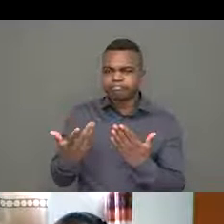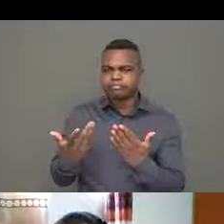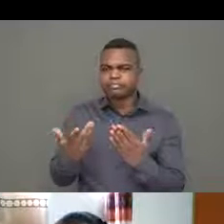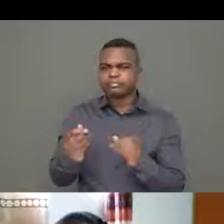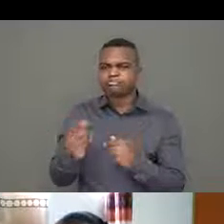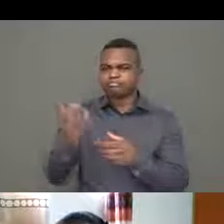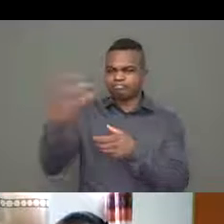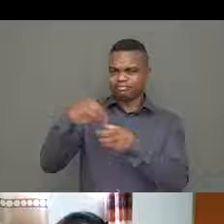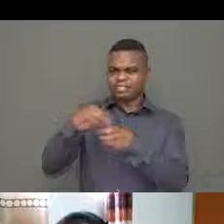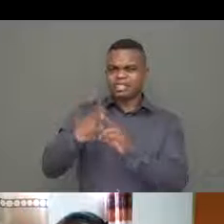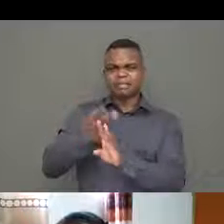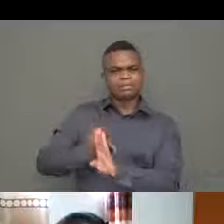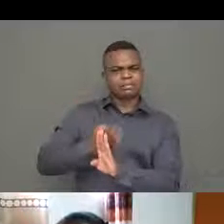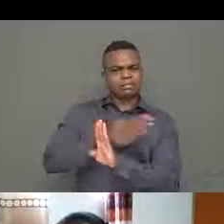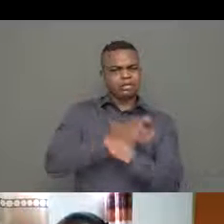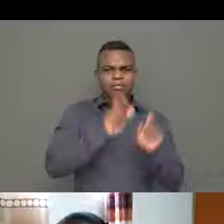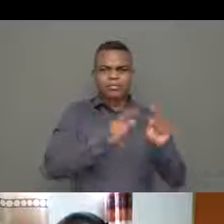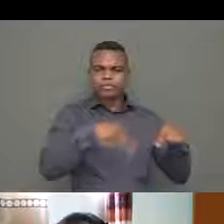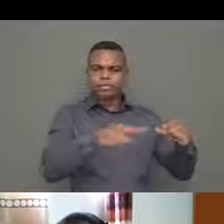volunteers. Next slide.